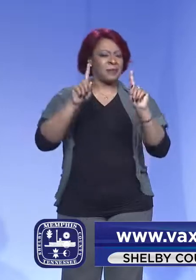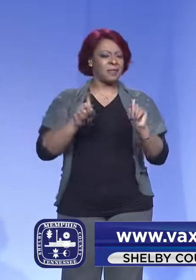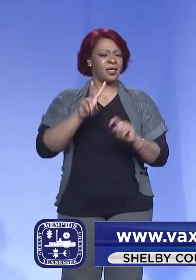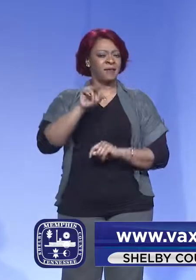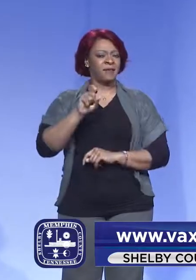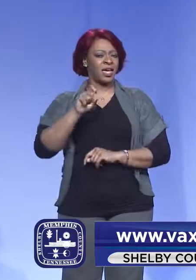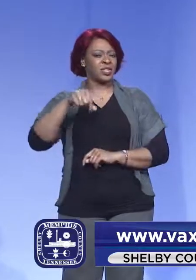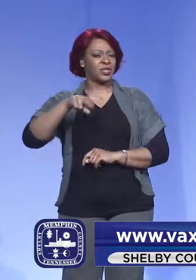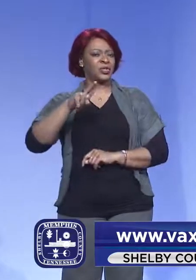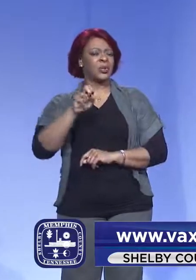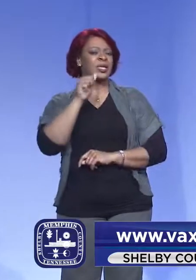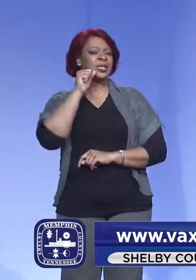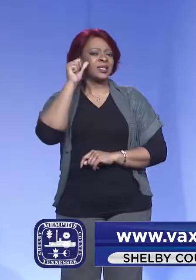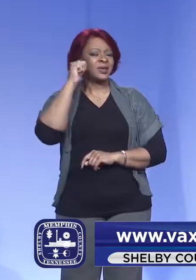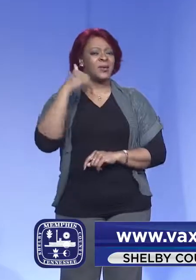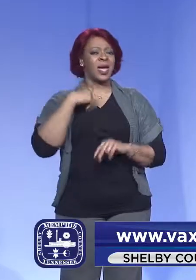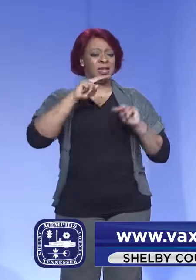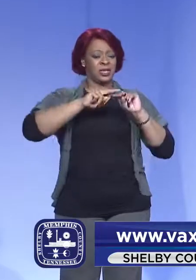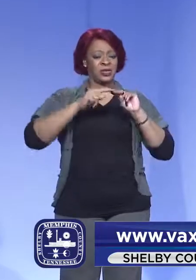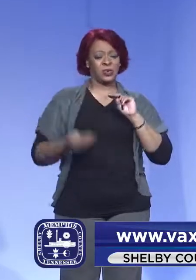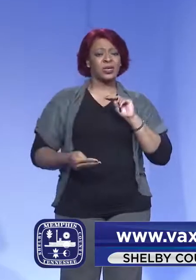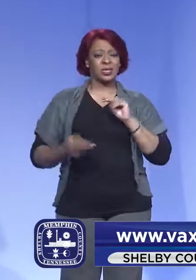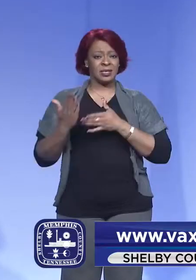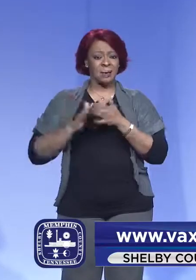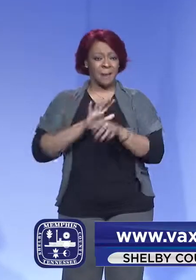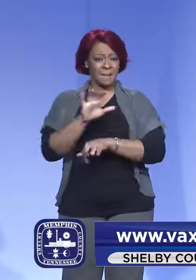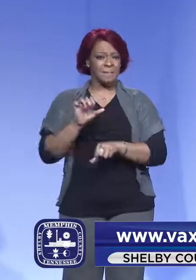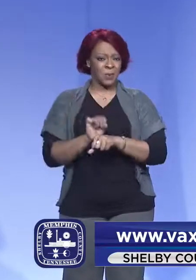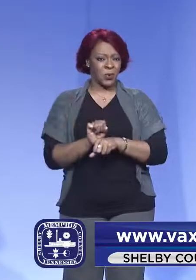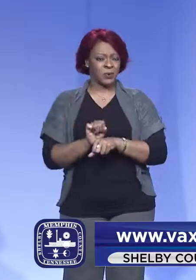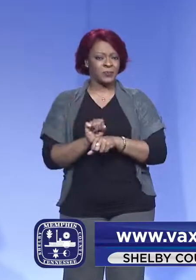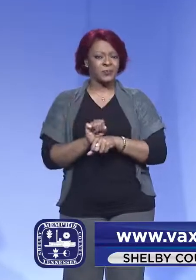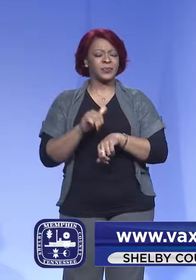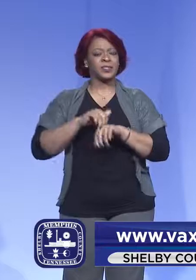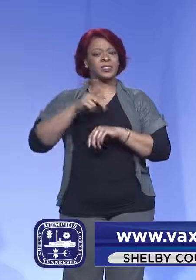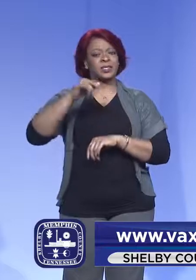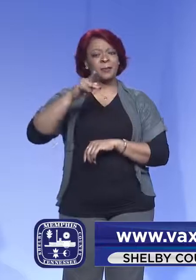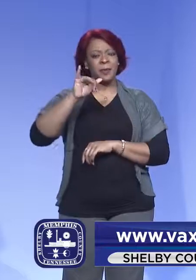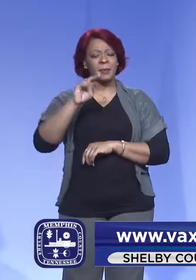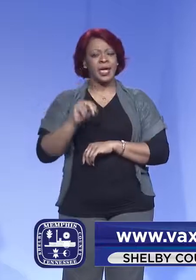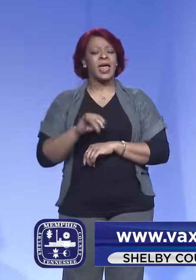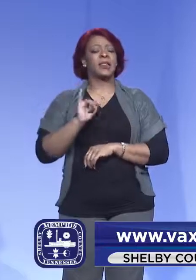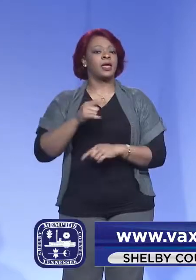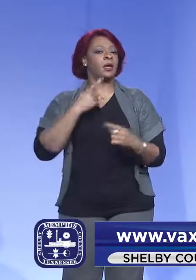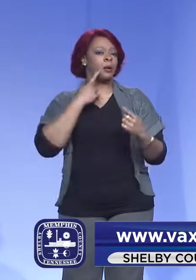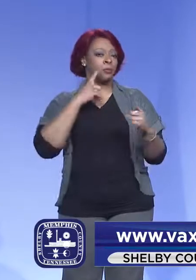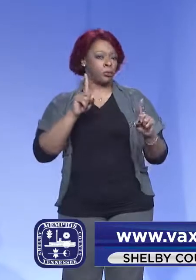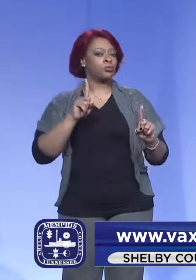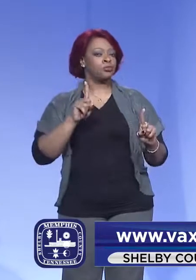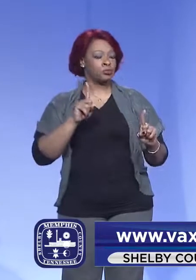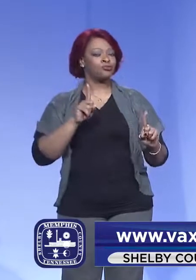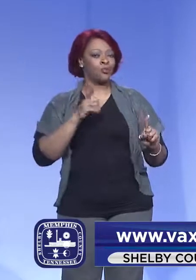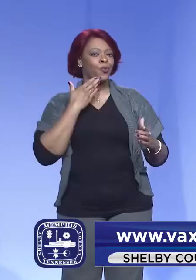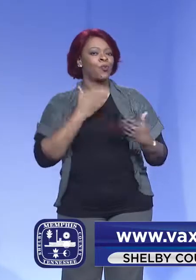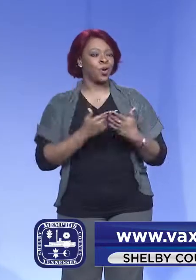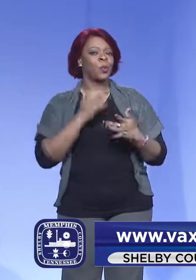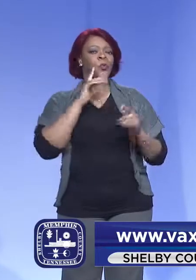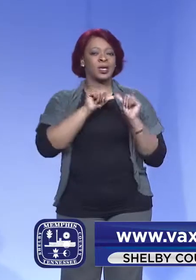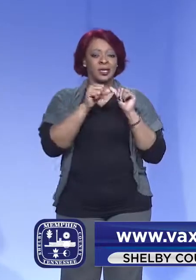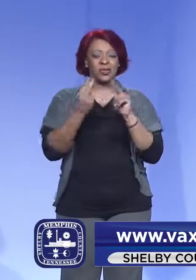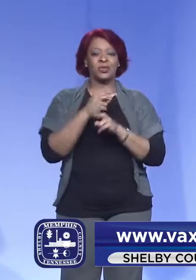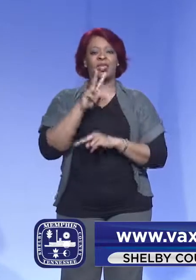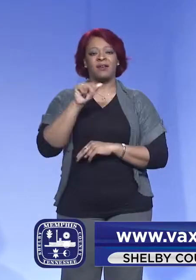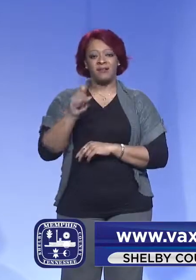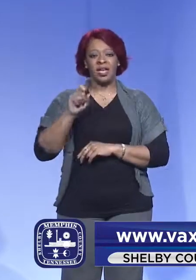VaxQ yesterday when we had a decrease in some appointments at Pipkin, and that worked quite well. So we'll continue to use